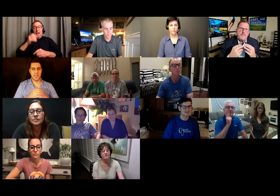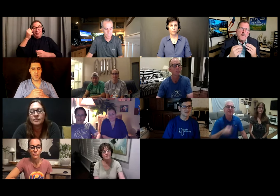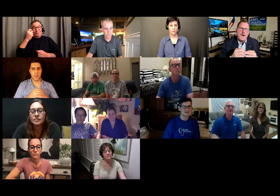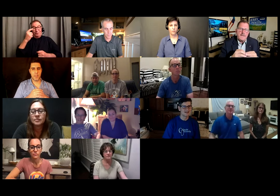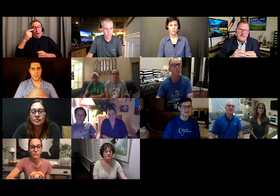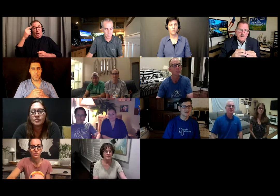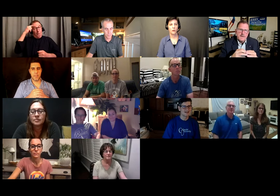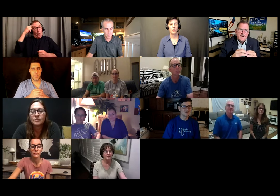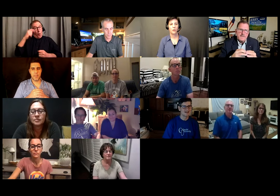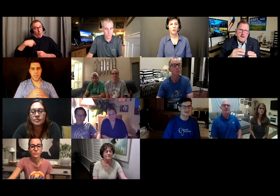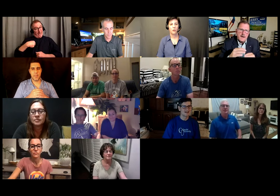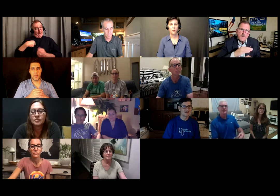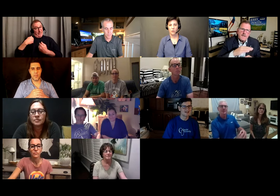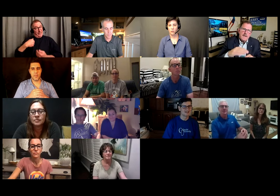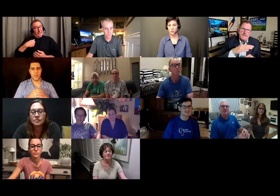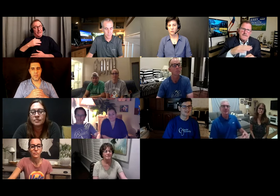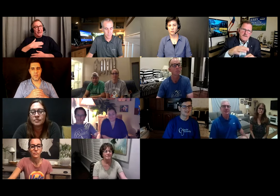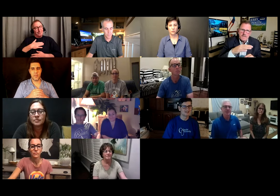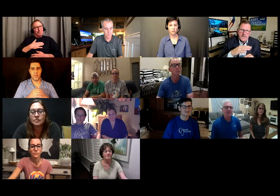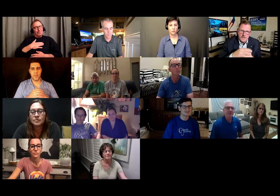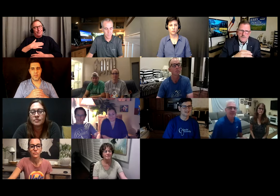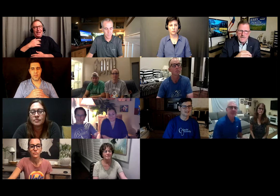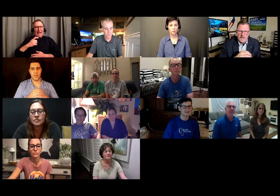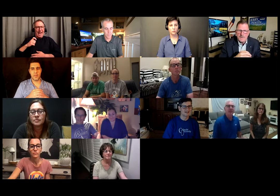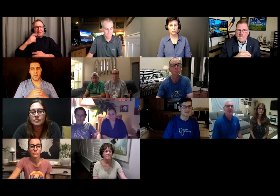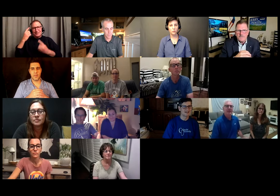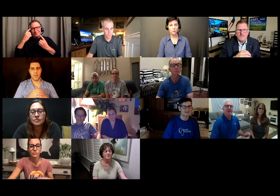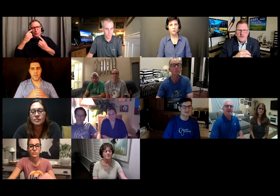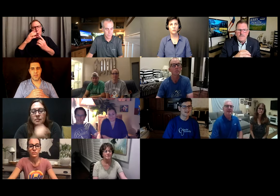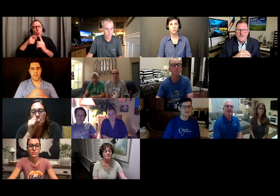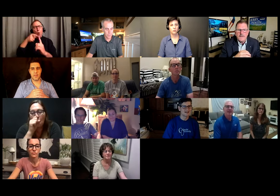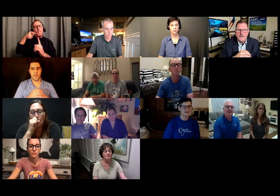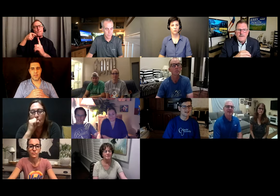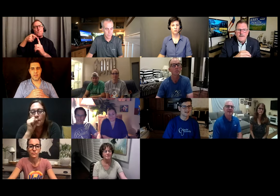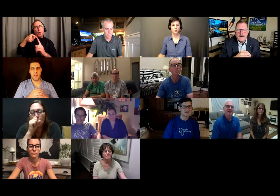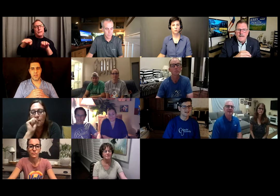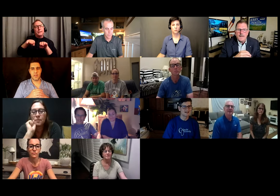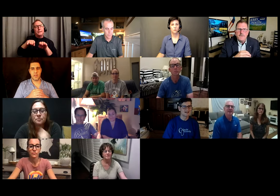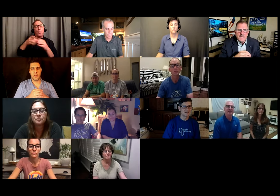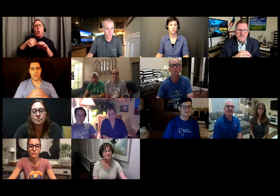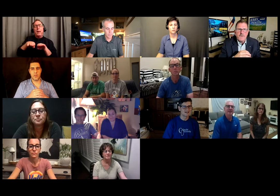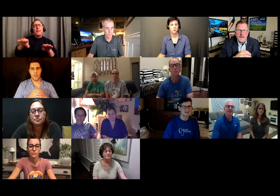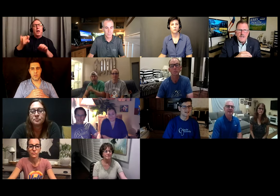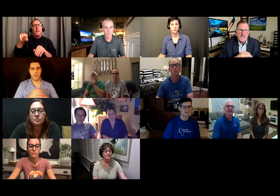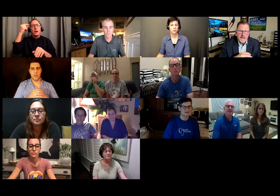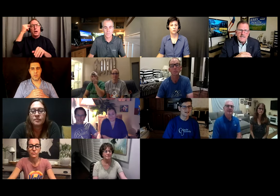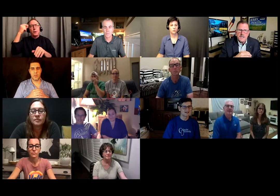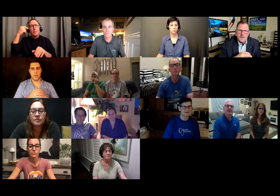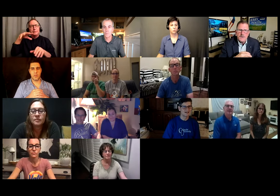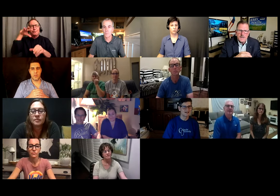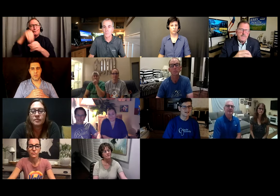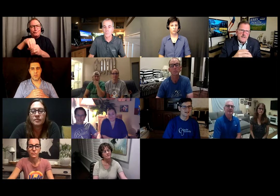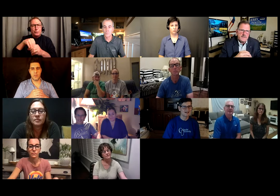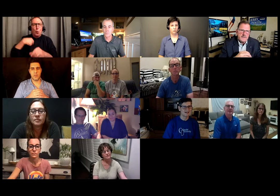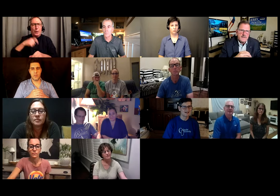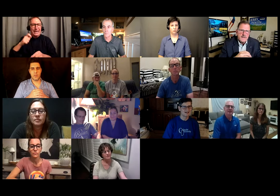There's a point of what level of government you need when it comes to COVID. I believe we're an educated